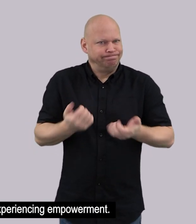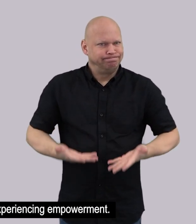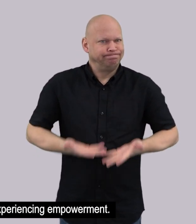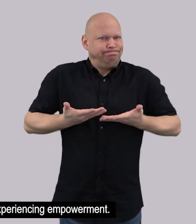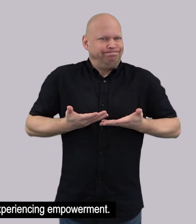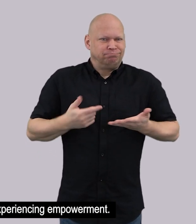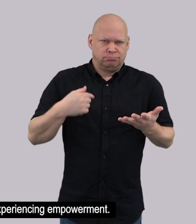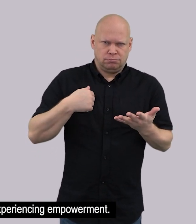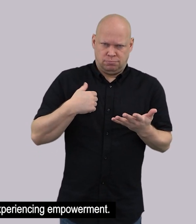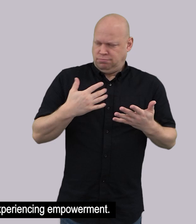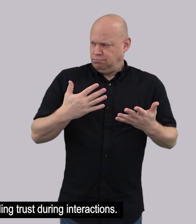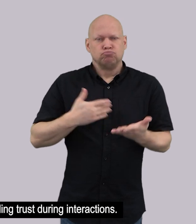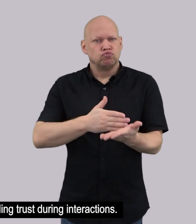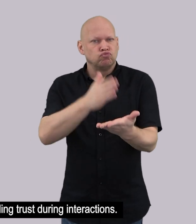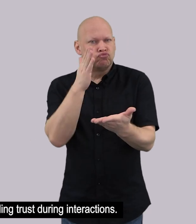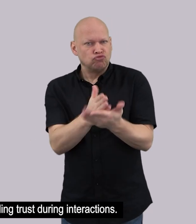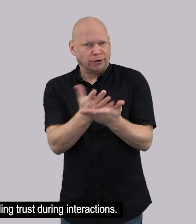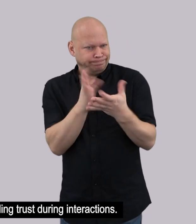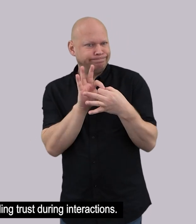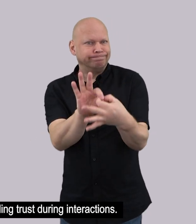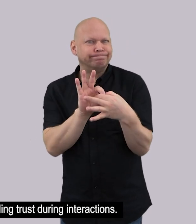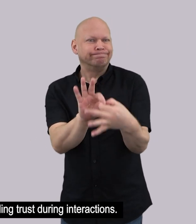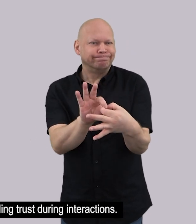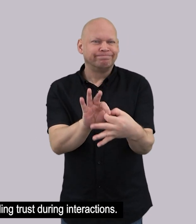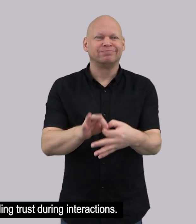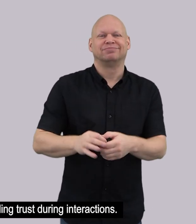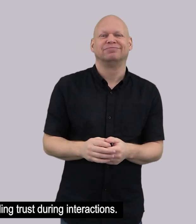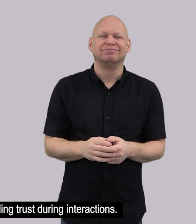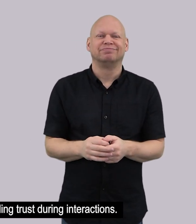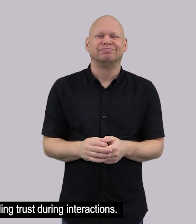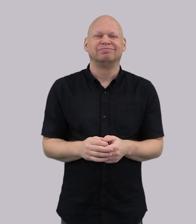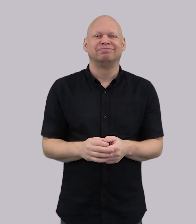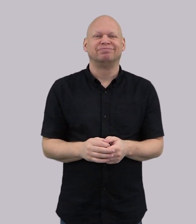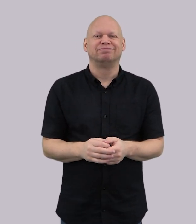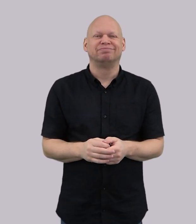experiencing empowerment, feeling trust during interactions,